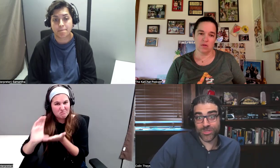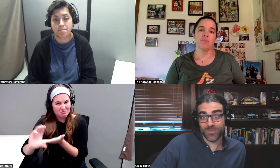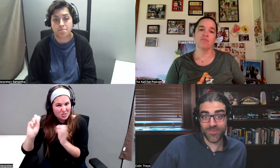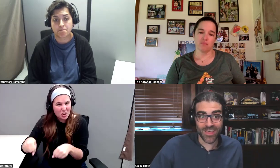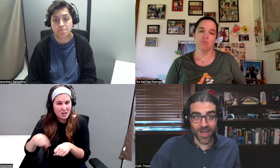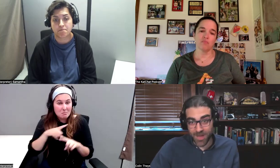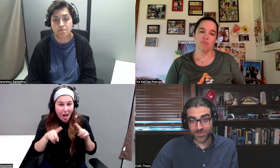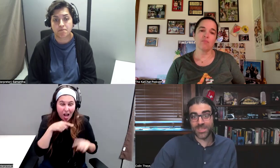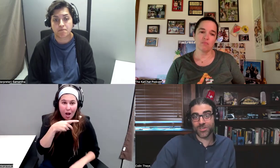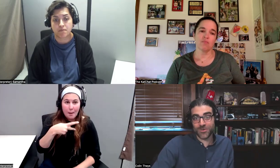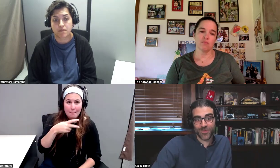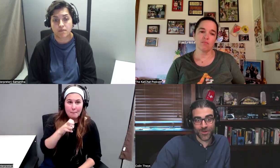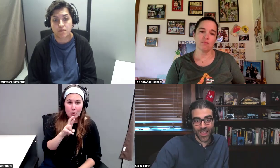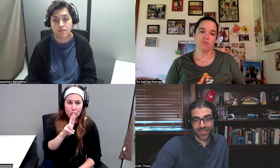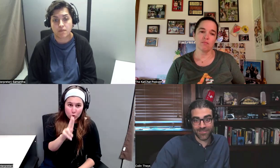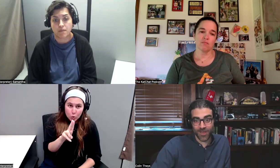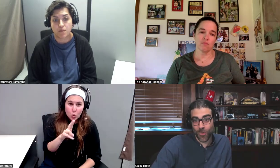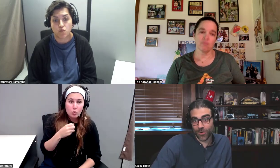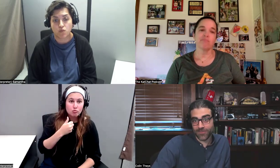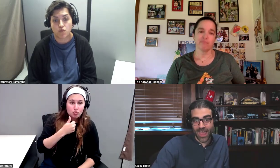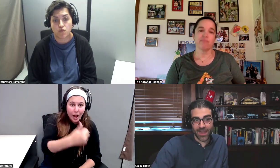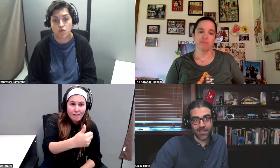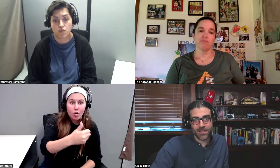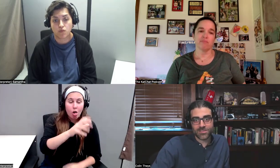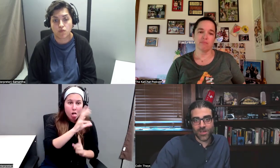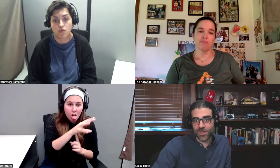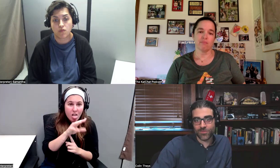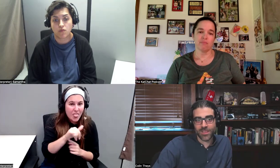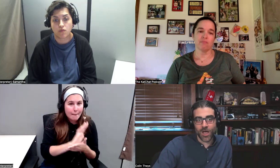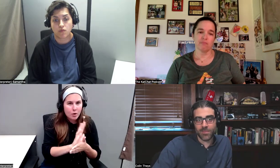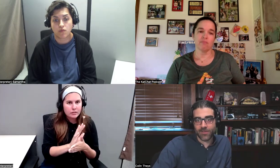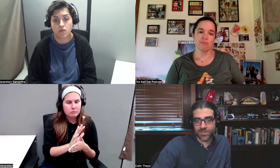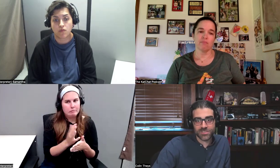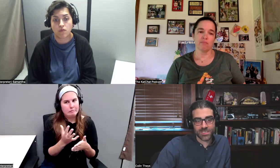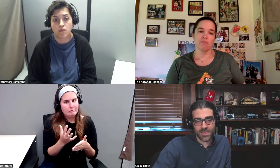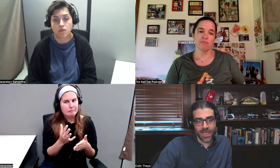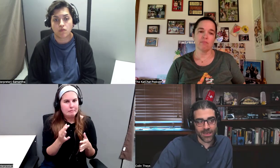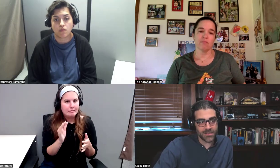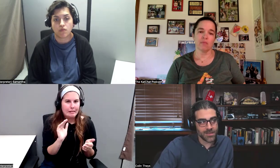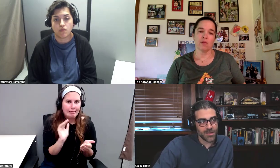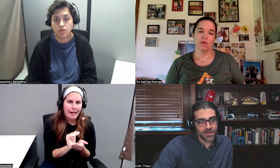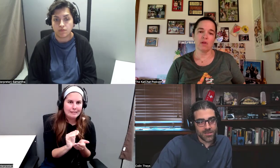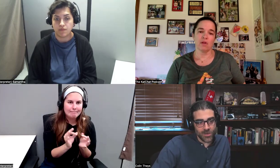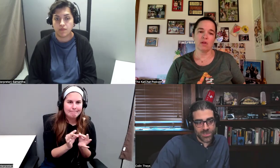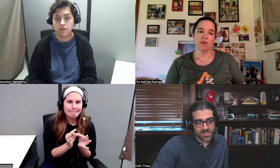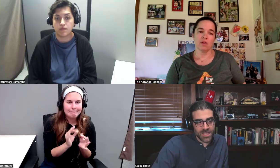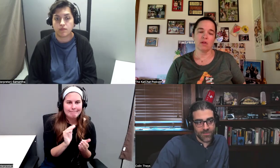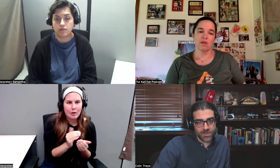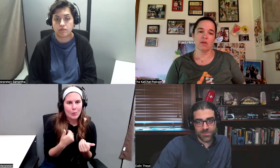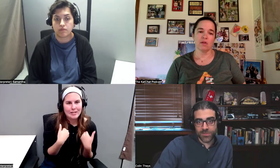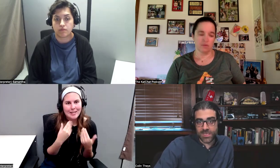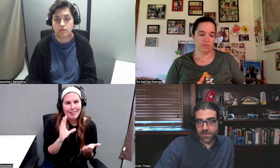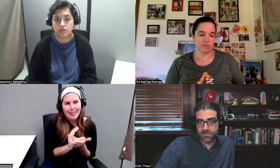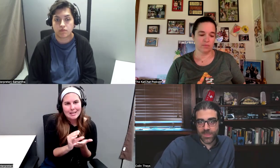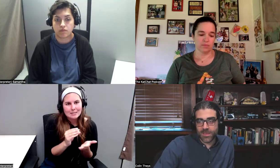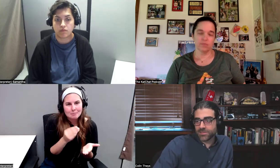Peru and shoot a movie on Machu Picchu for like a quarter of that. So it's really all about efficiency, and we just need to have a